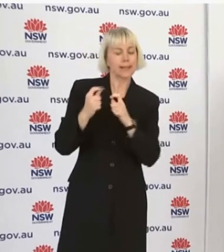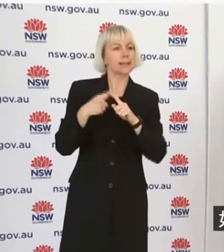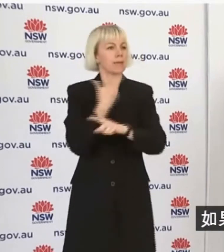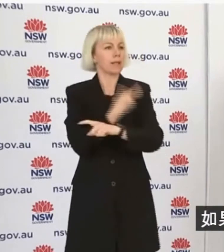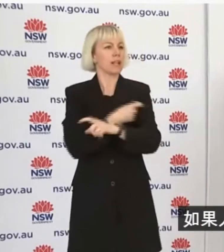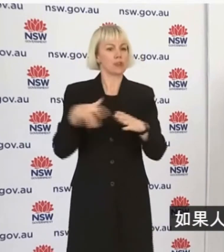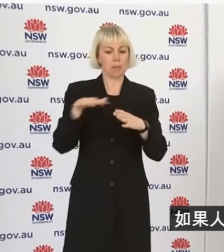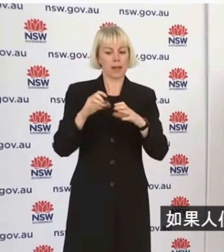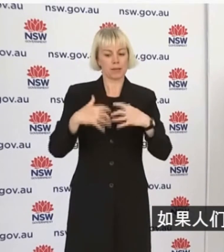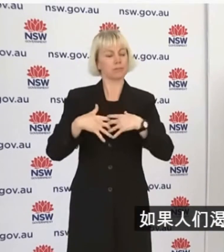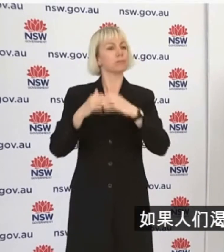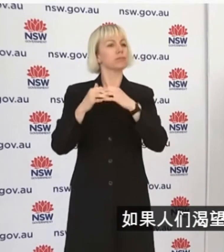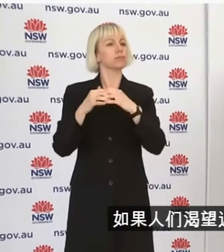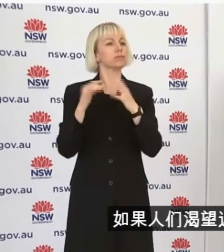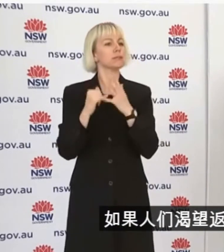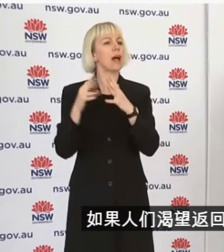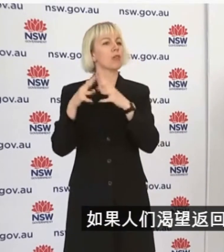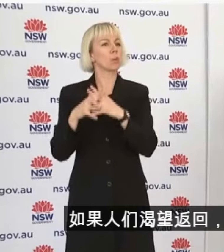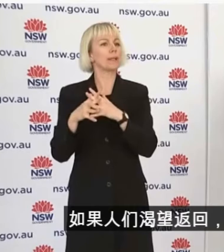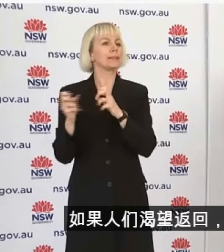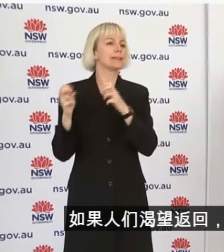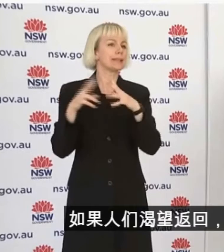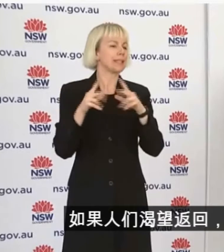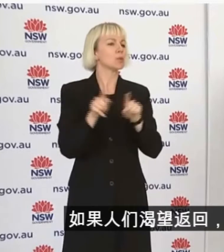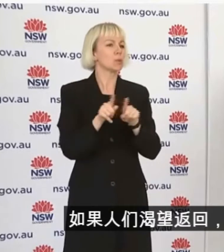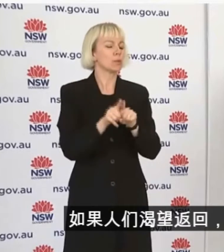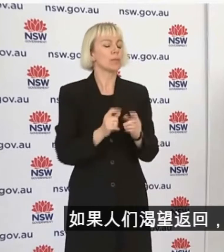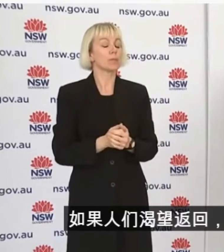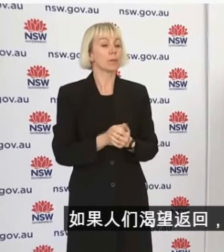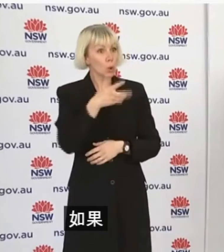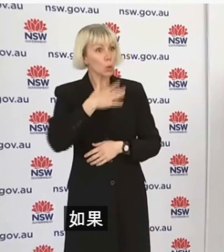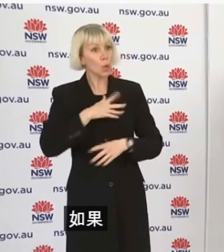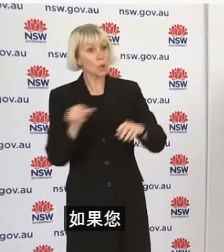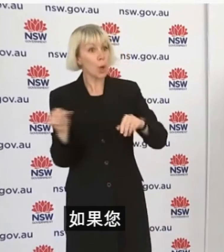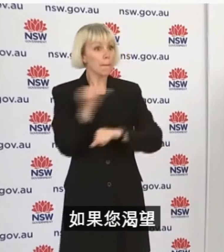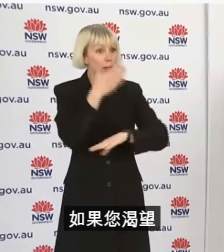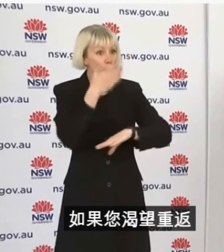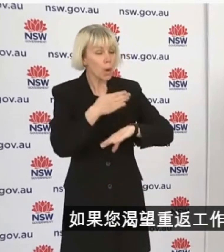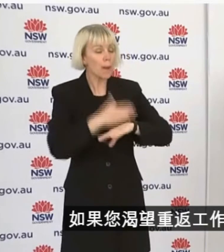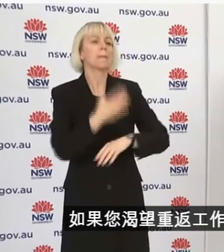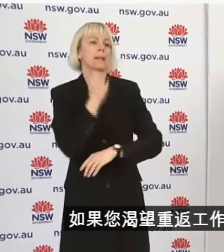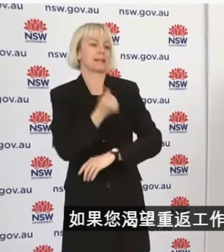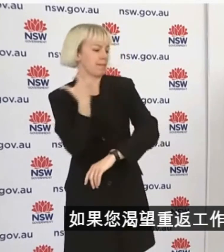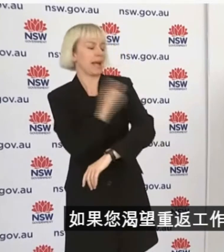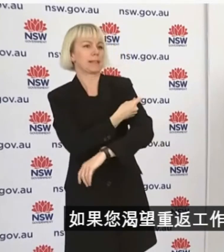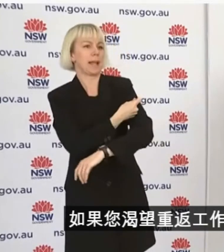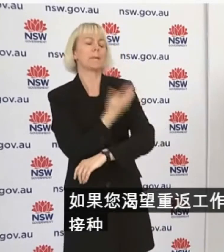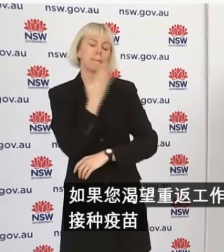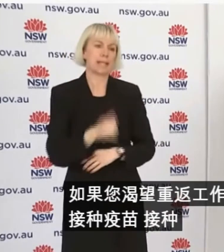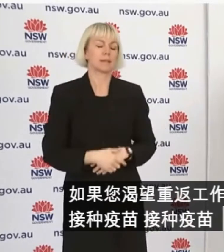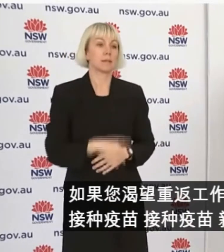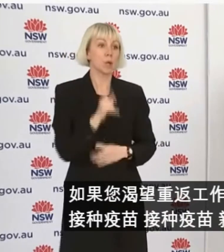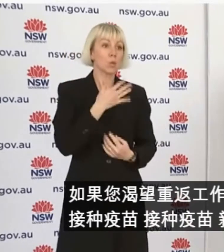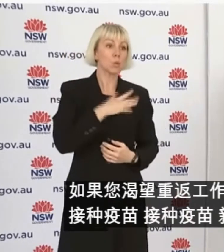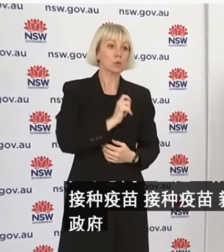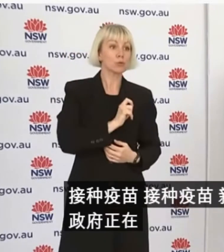important point? If people are keen to get back to work, get vaccinated. If you're keen to get back to work, get